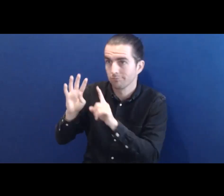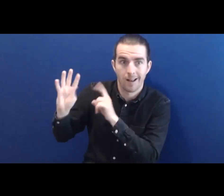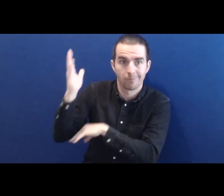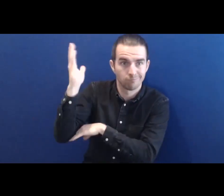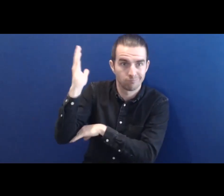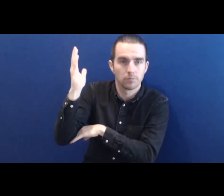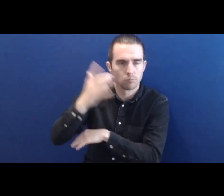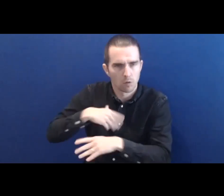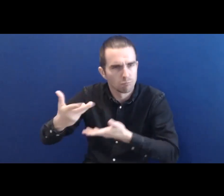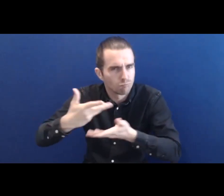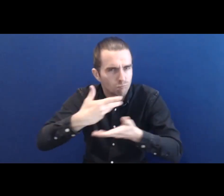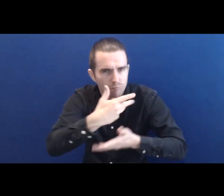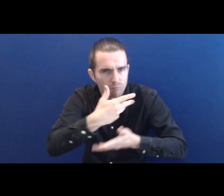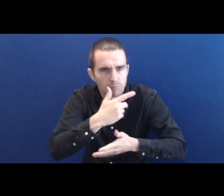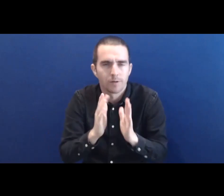will call out.